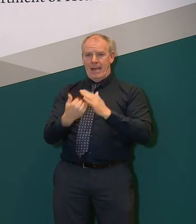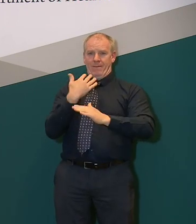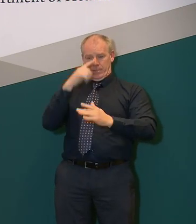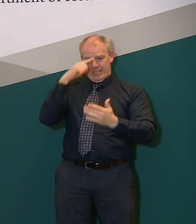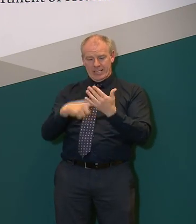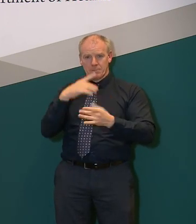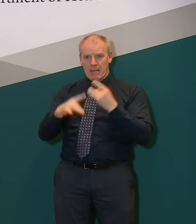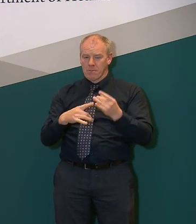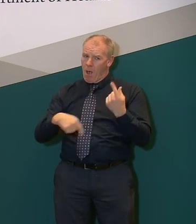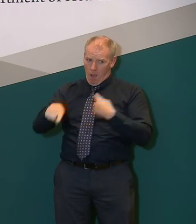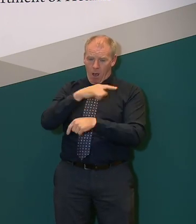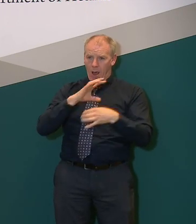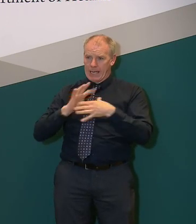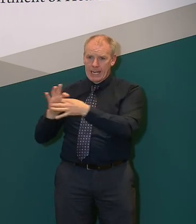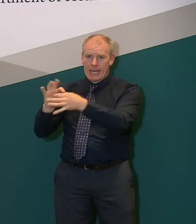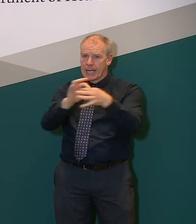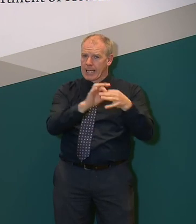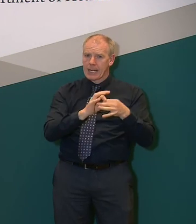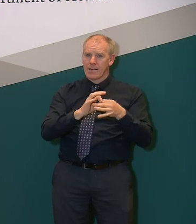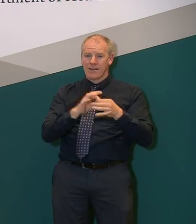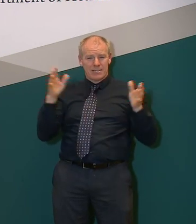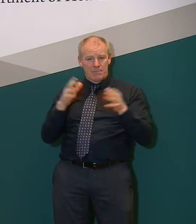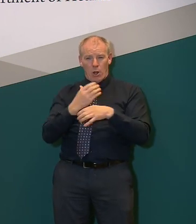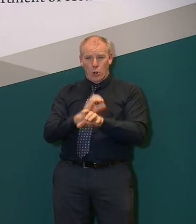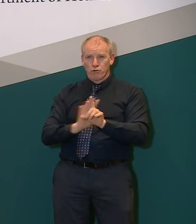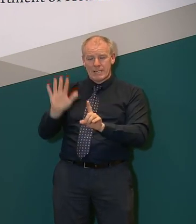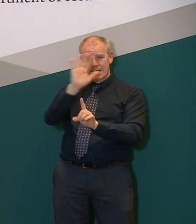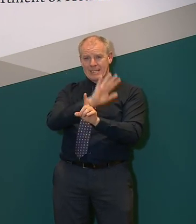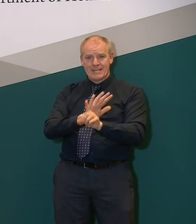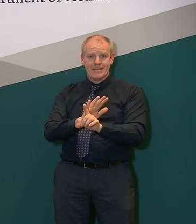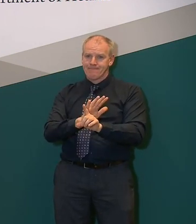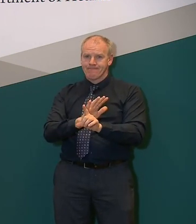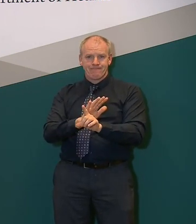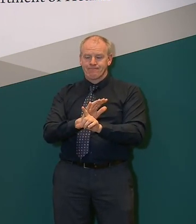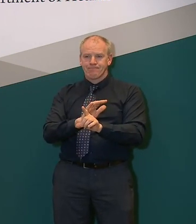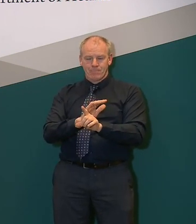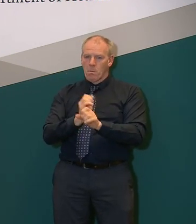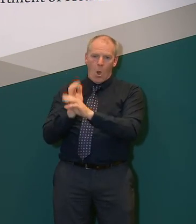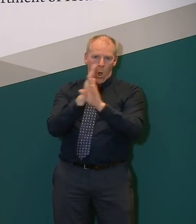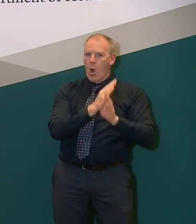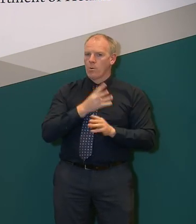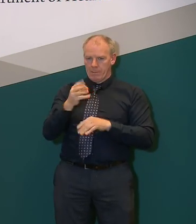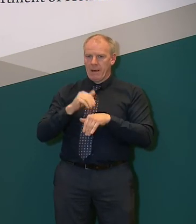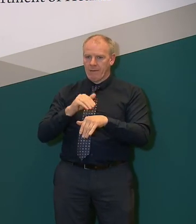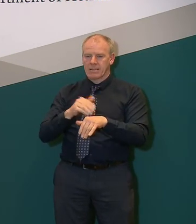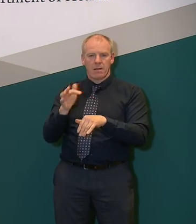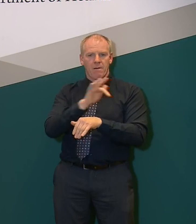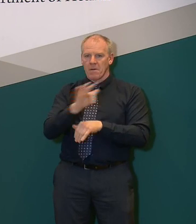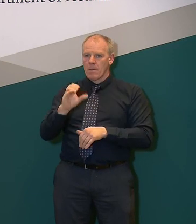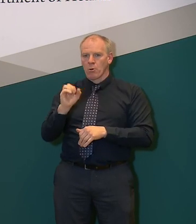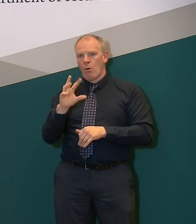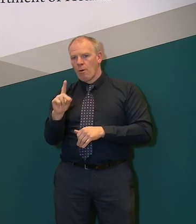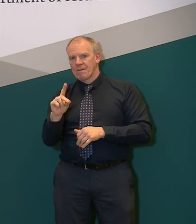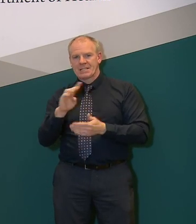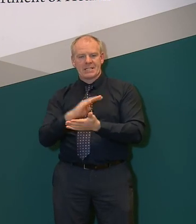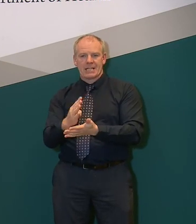very interconnected. We're in a small country. There's hardly anyone that is not going to be touched by COVID-19. And that requires us